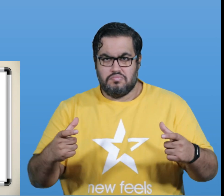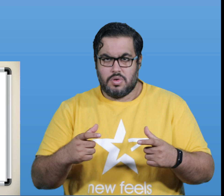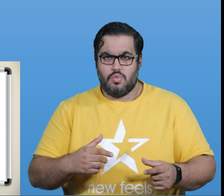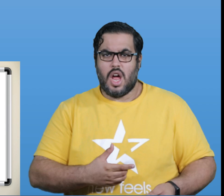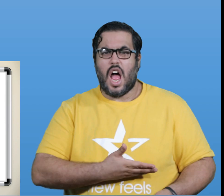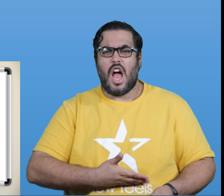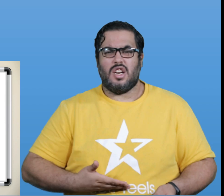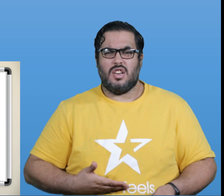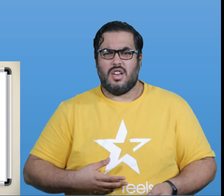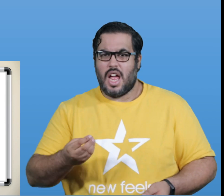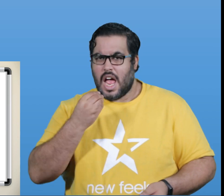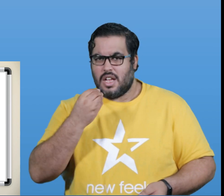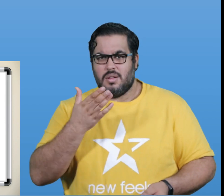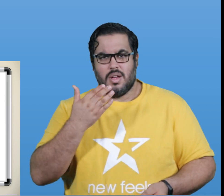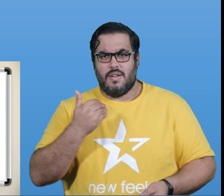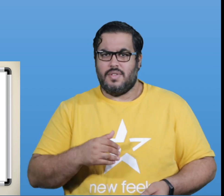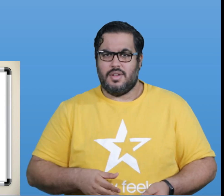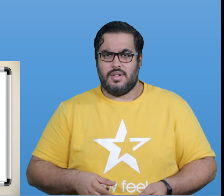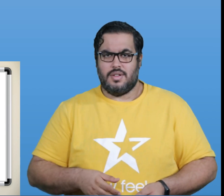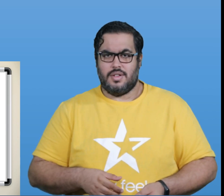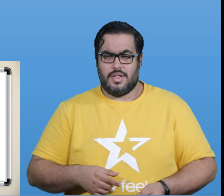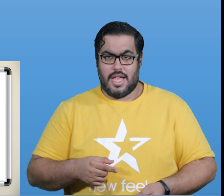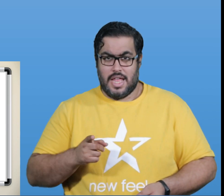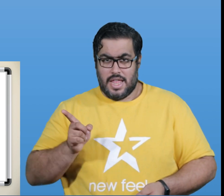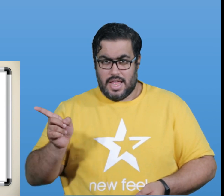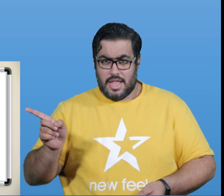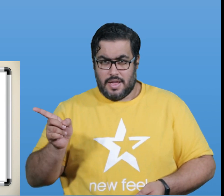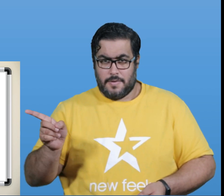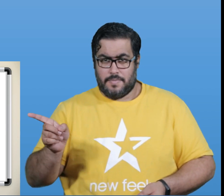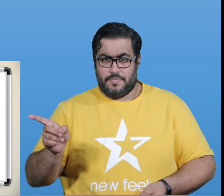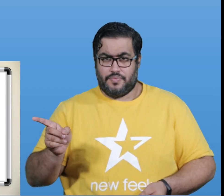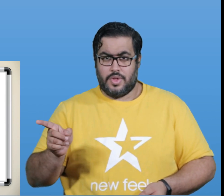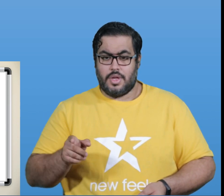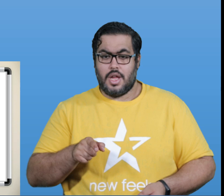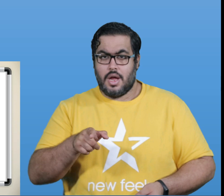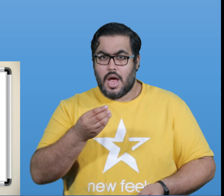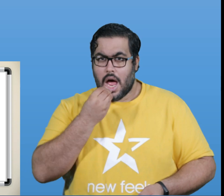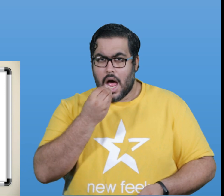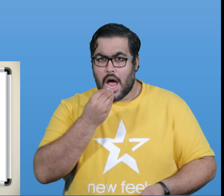for several days. By the time, after, because,